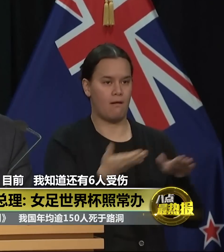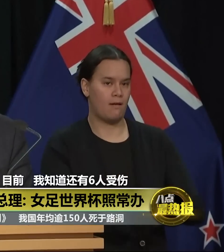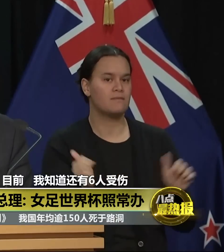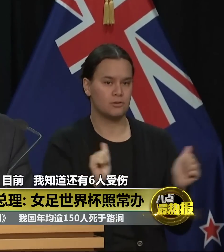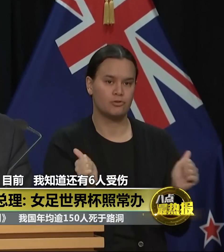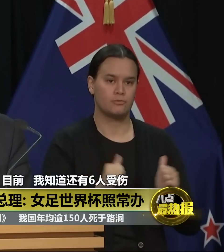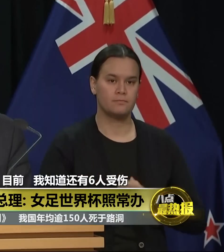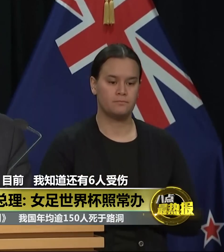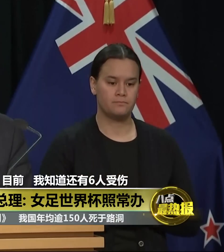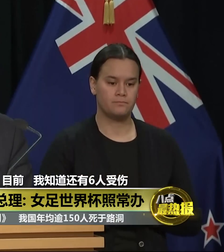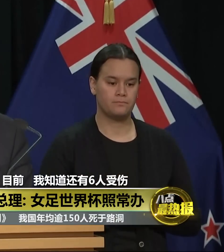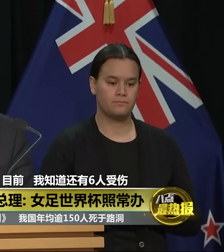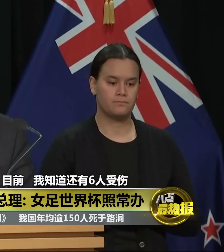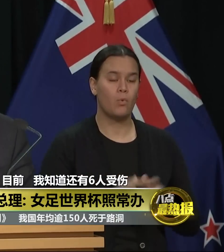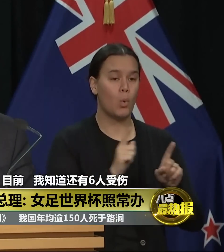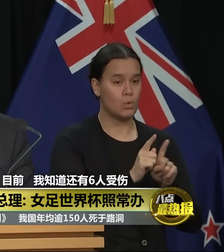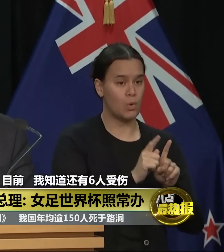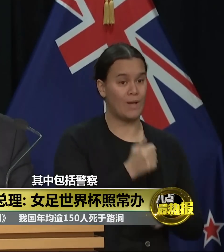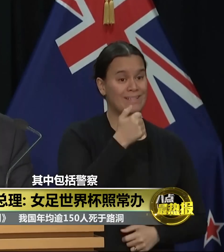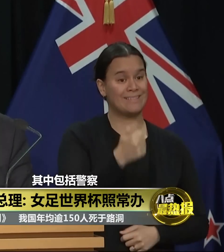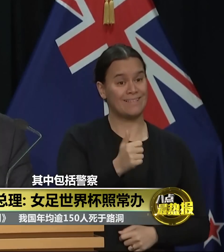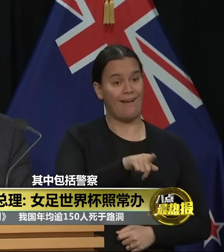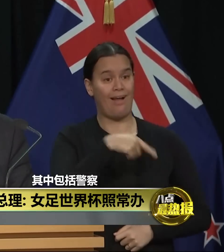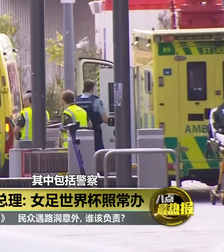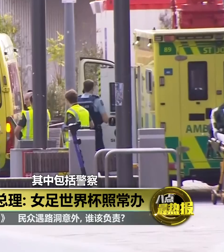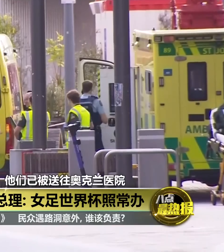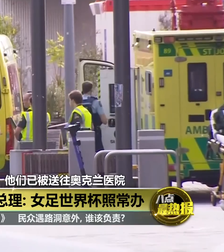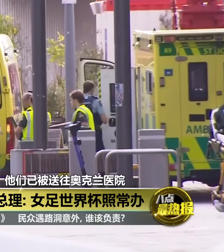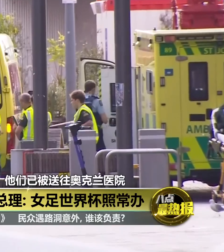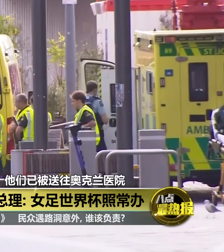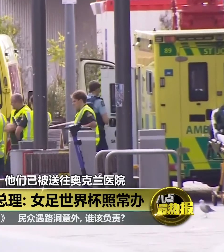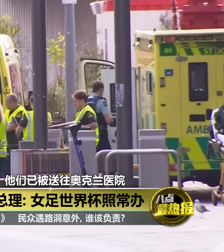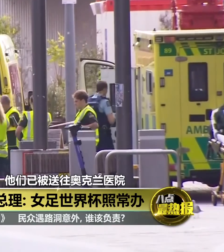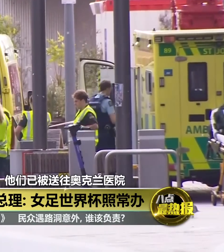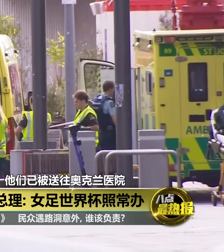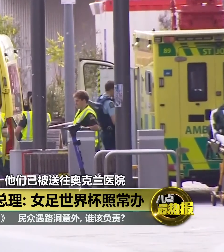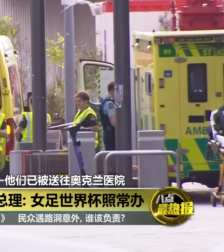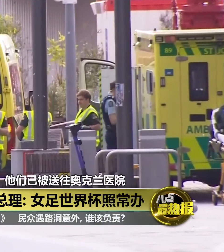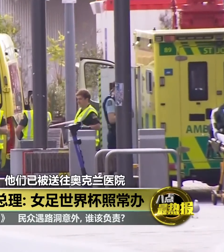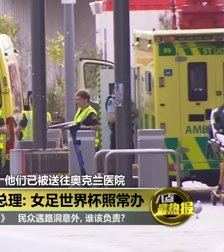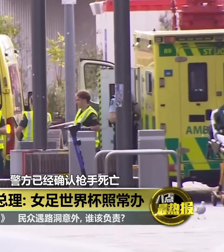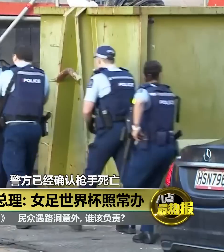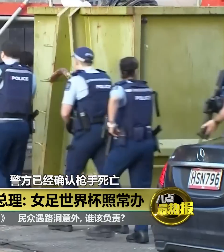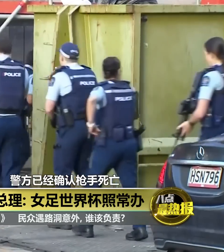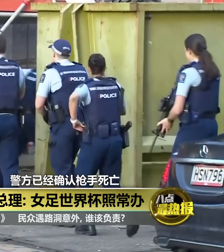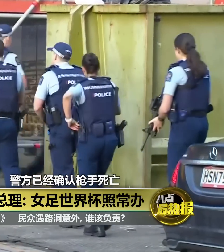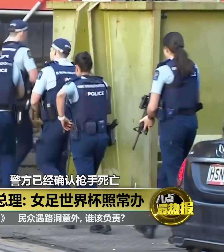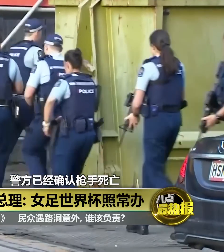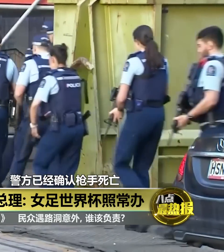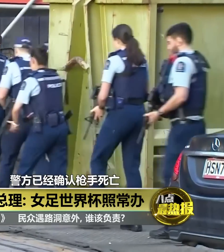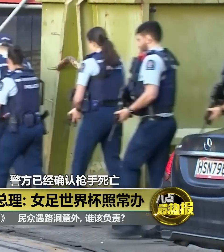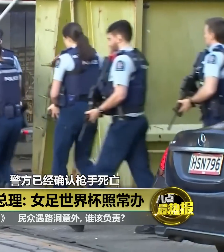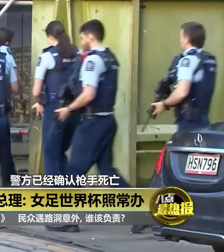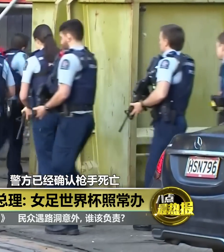this stage, I'm aware that 6 others have been injured, including police. They've been taken to Auckland Hospital. Police have